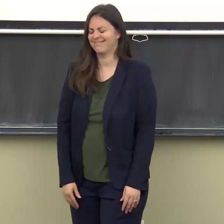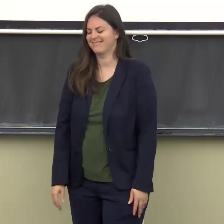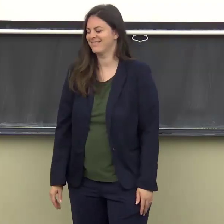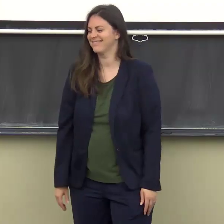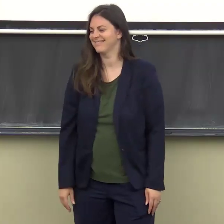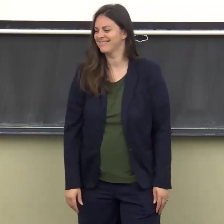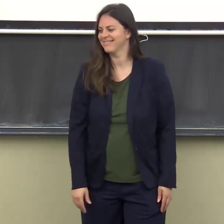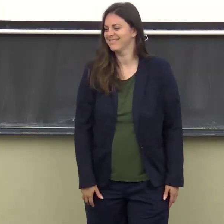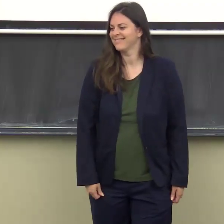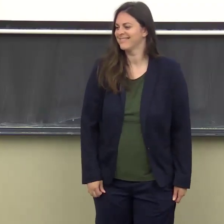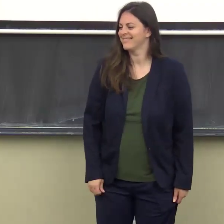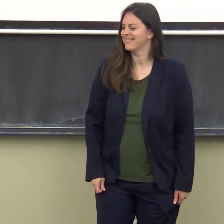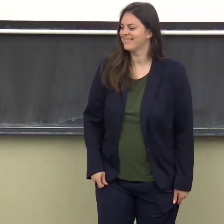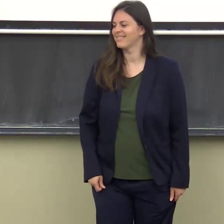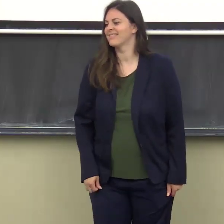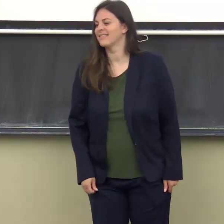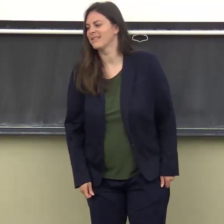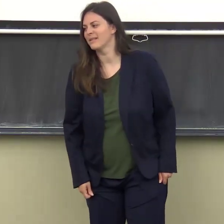But you're right.